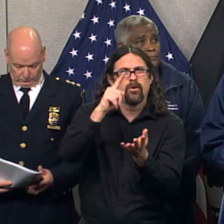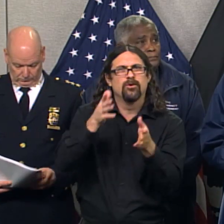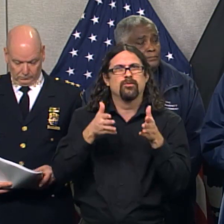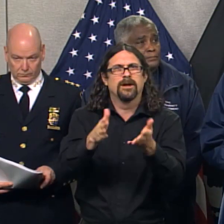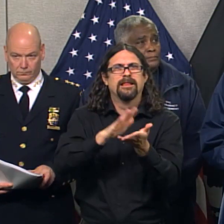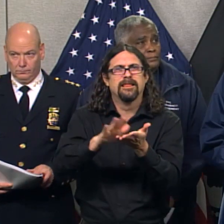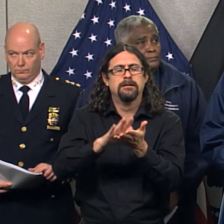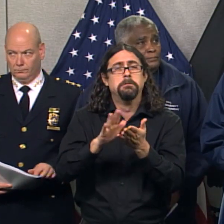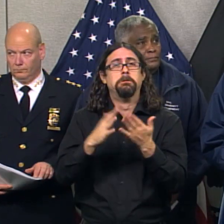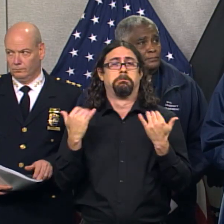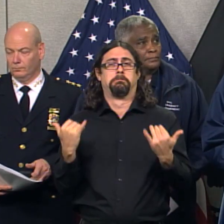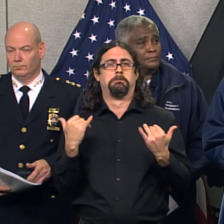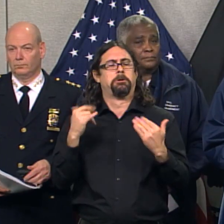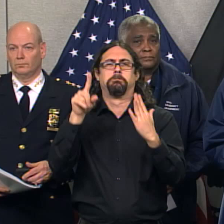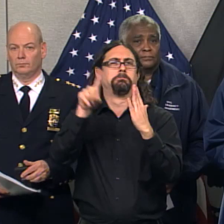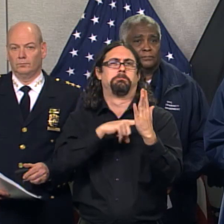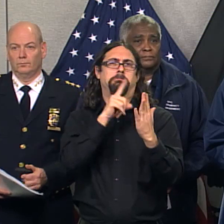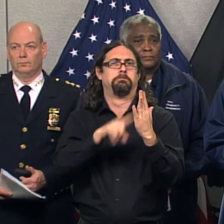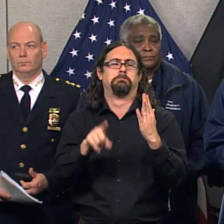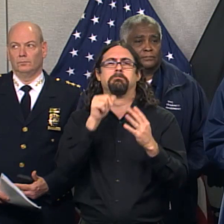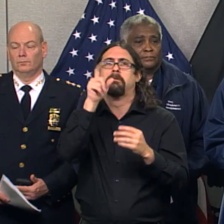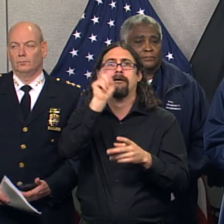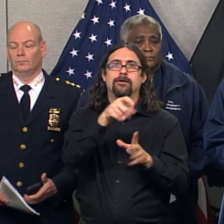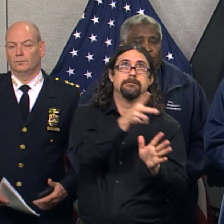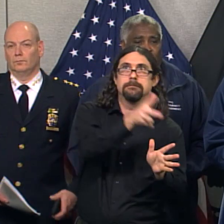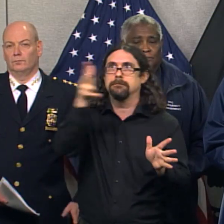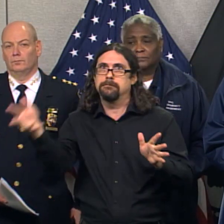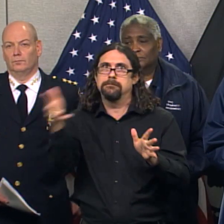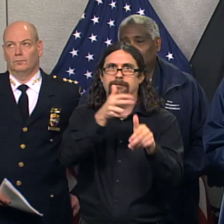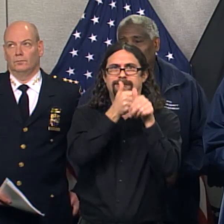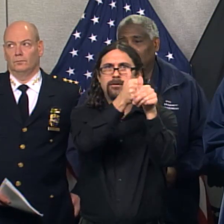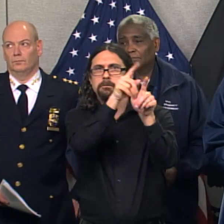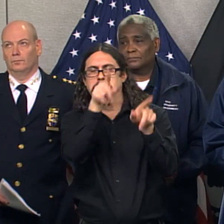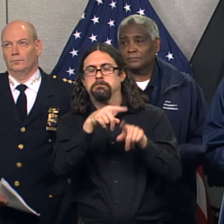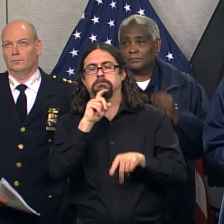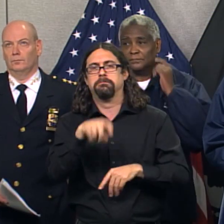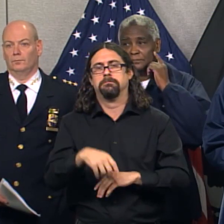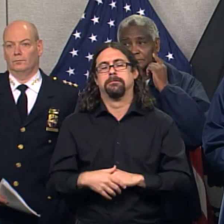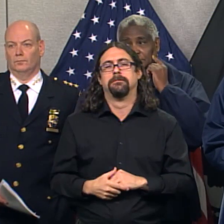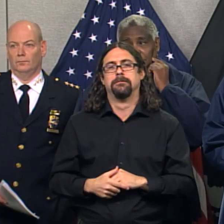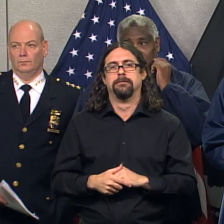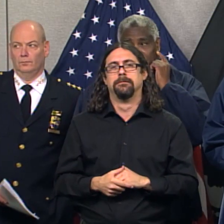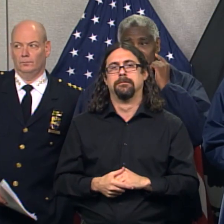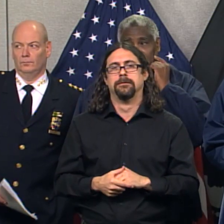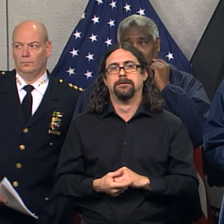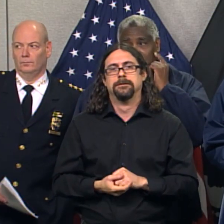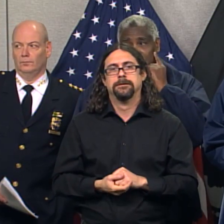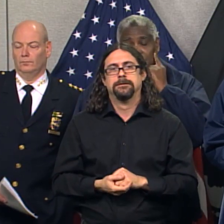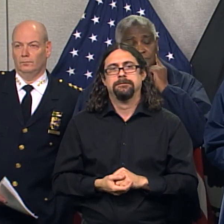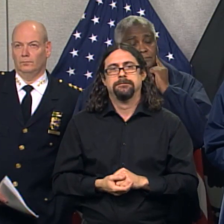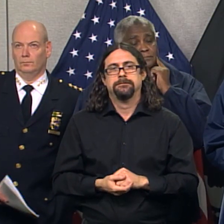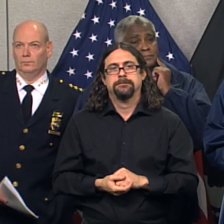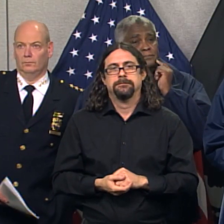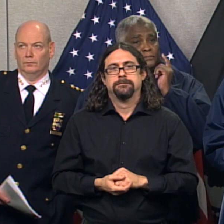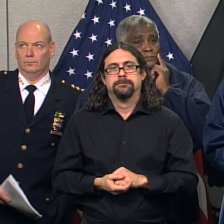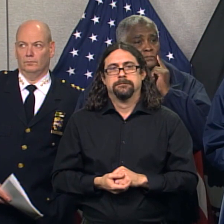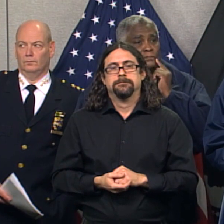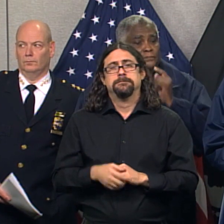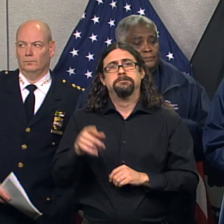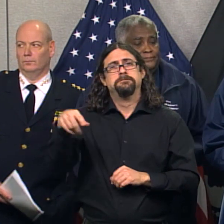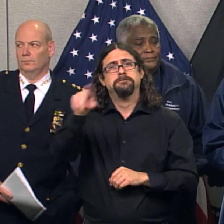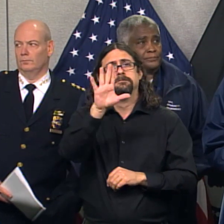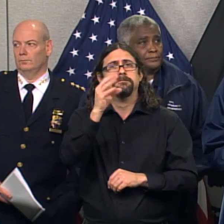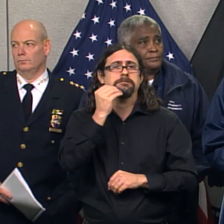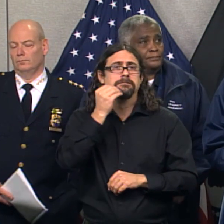things. Anyone having a problem with heat or hot water in their building, if you live in an apartment building and you're not getting heat or hot water,